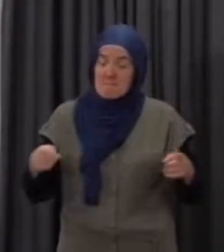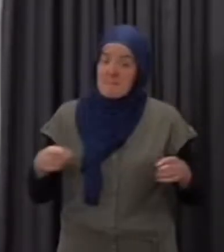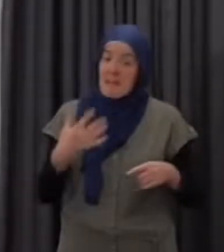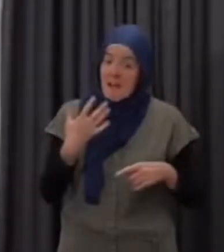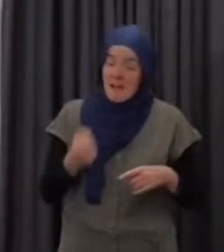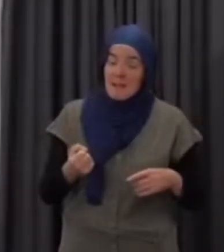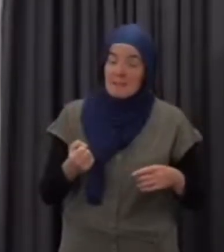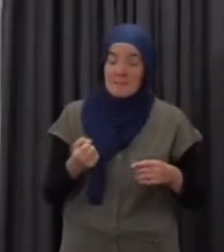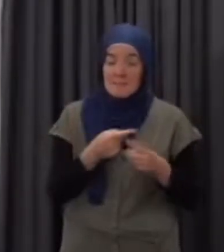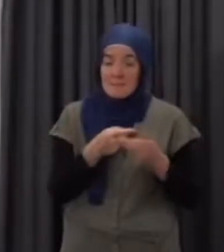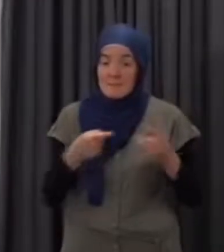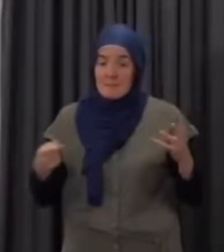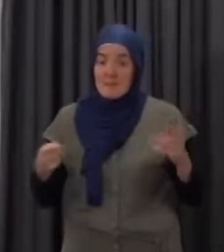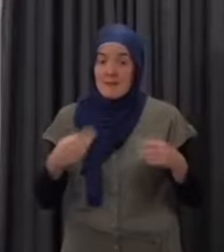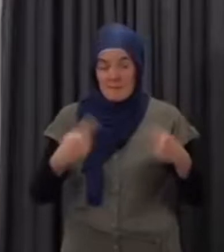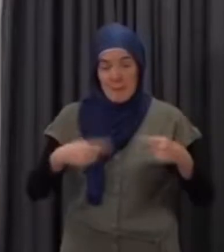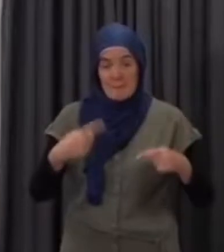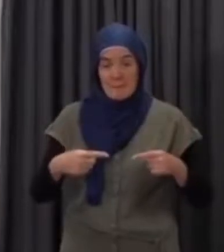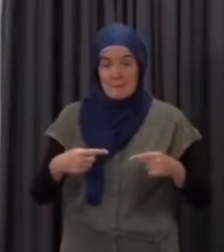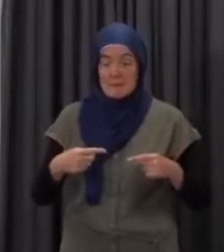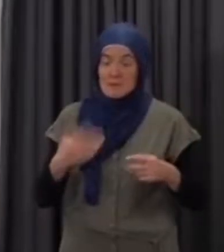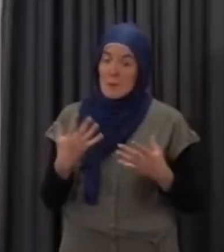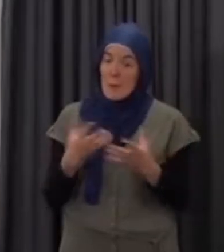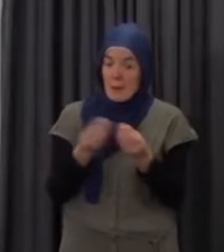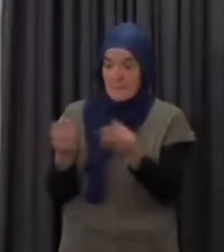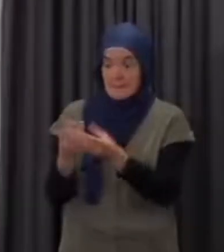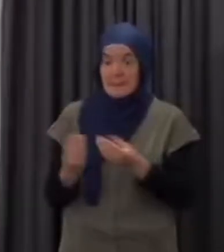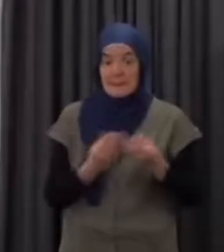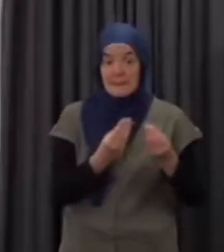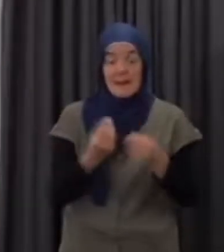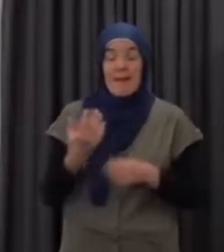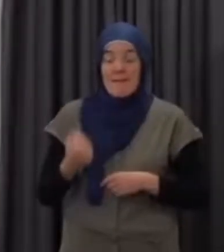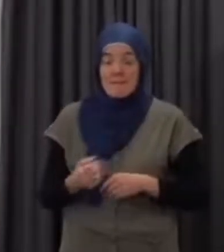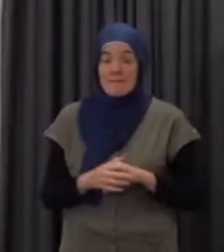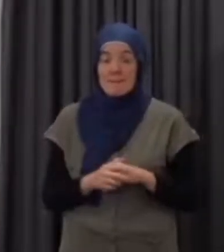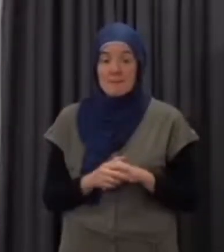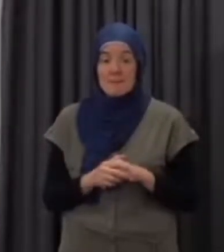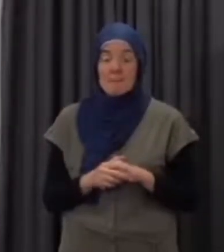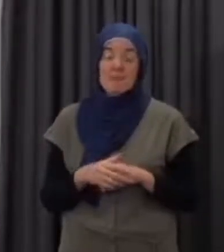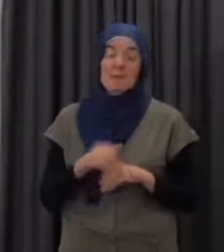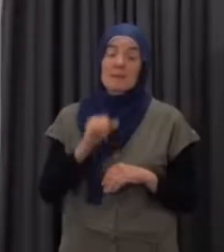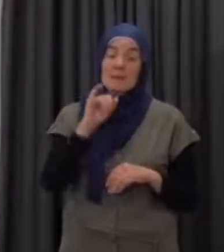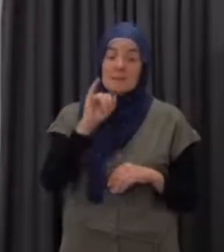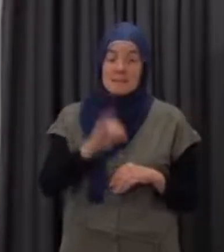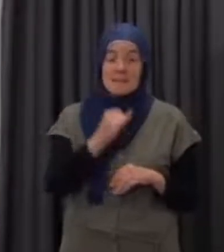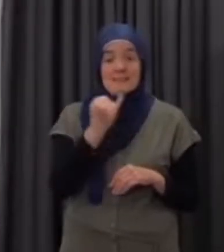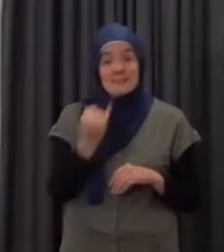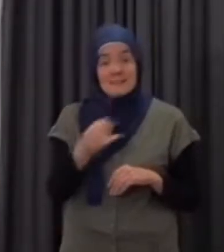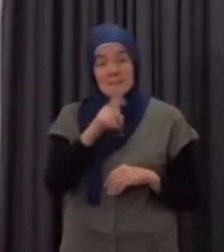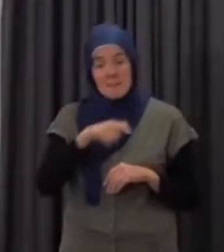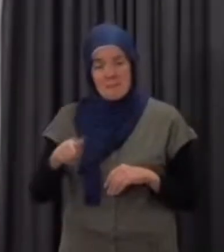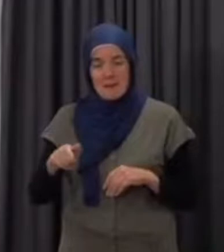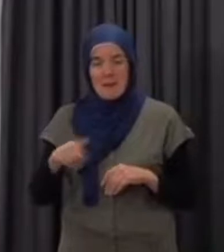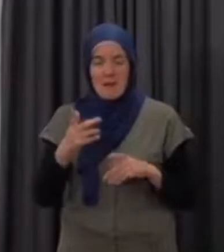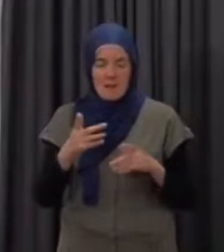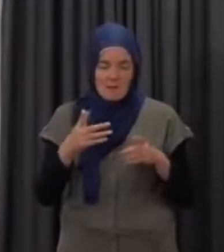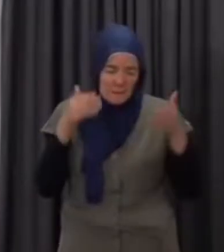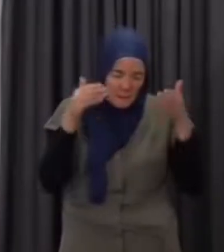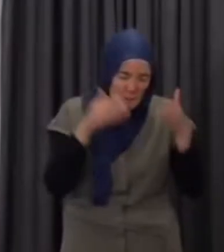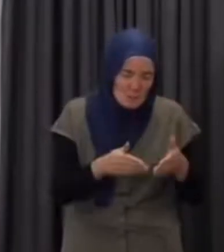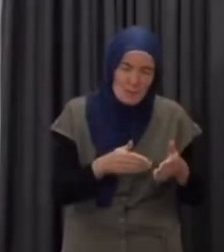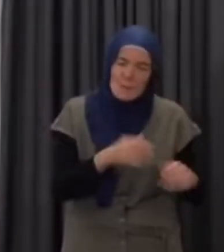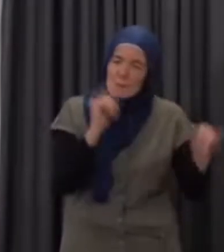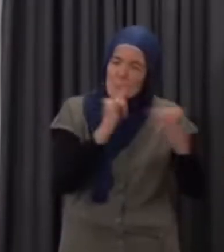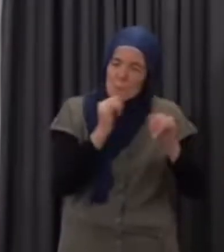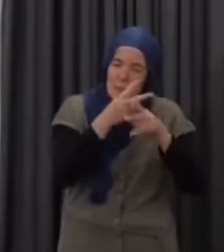67% are empty and available for use. 66 people are being treated in critical care capacity for coronavirus.